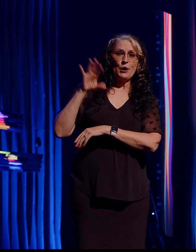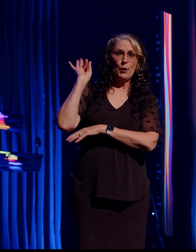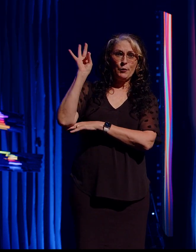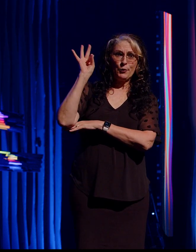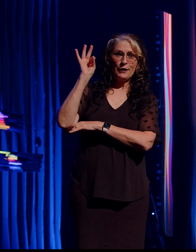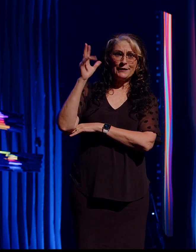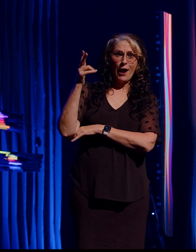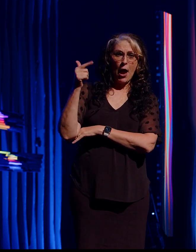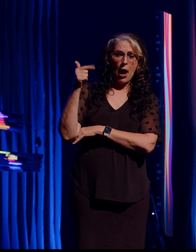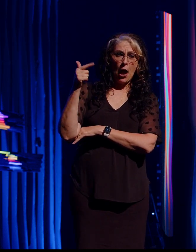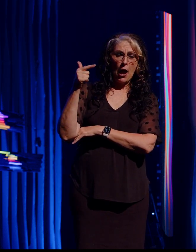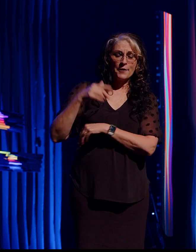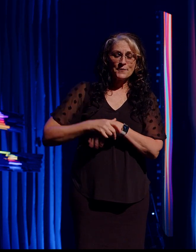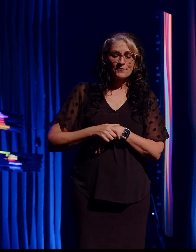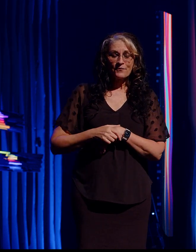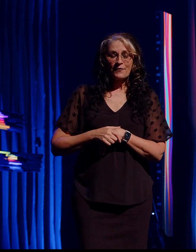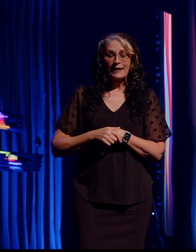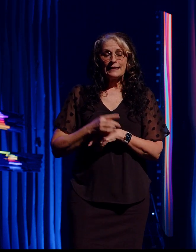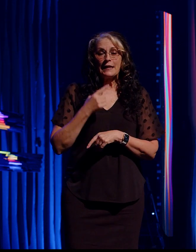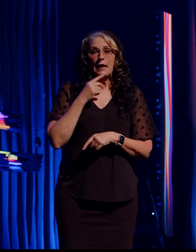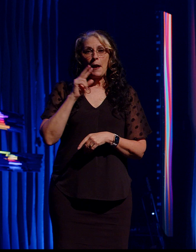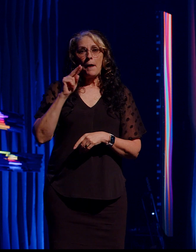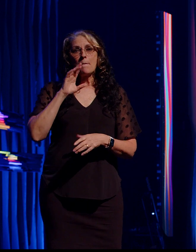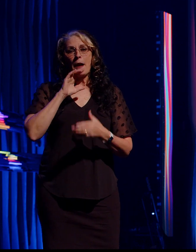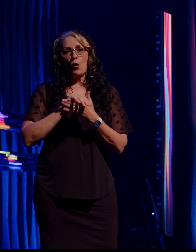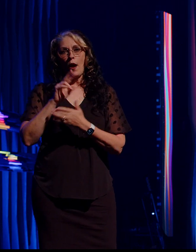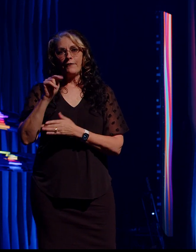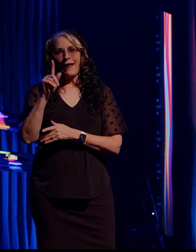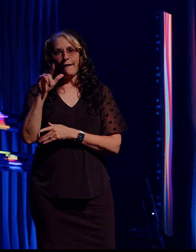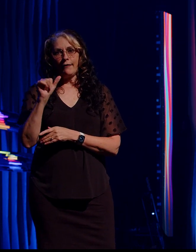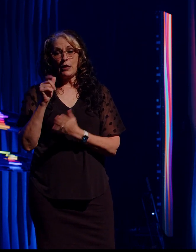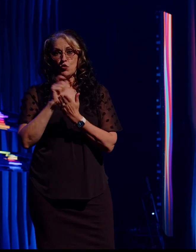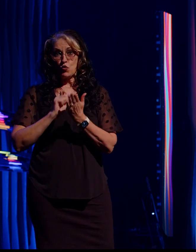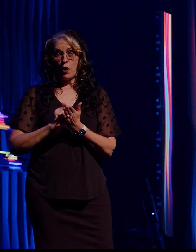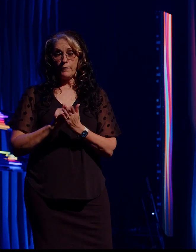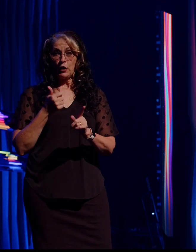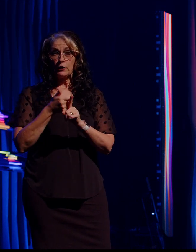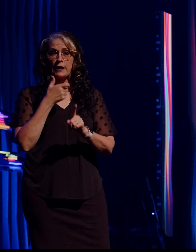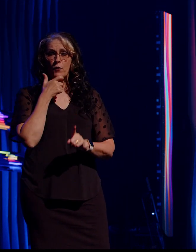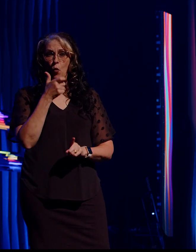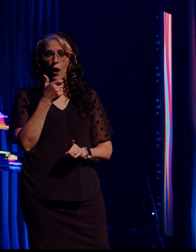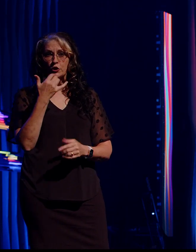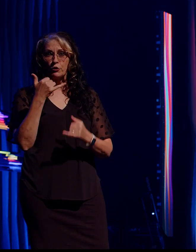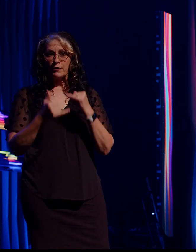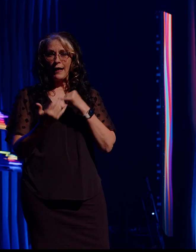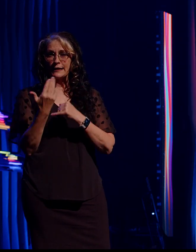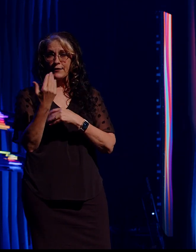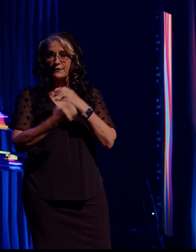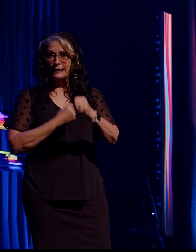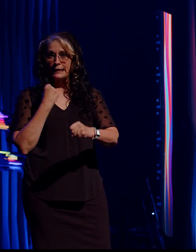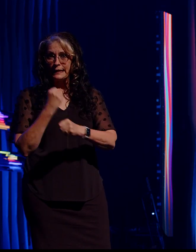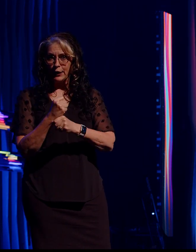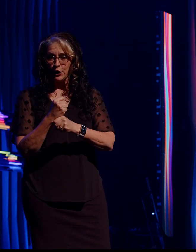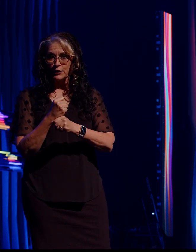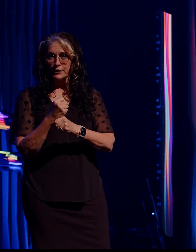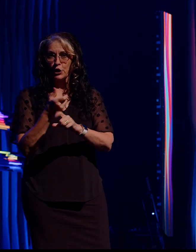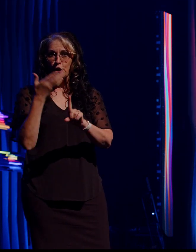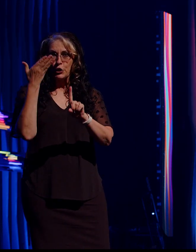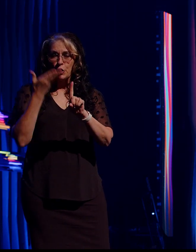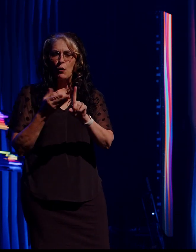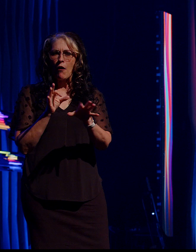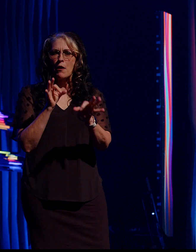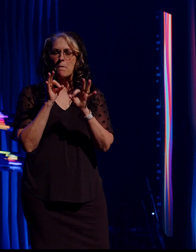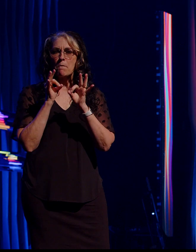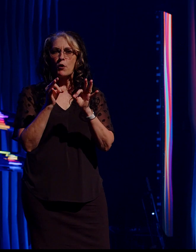But she wanted to say this too. She wrote this out and she said, when she's watched you the last 15 years, you're the